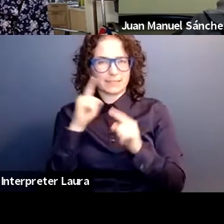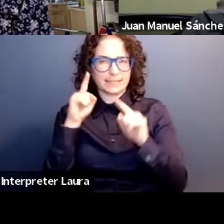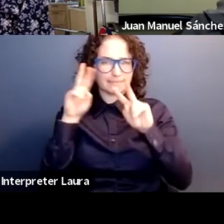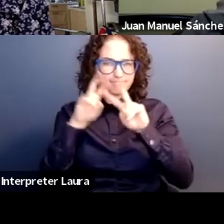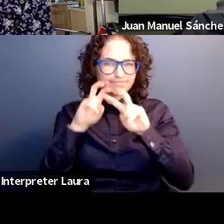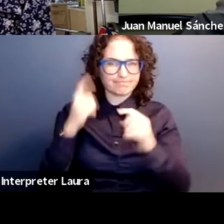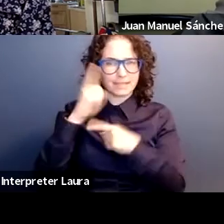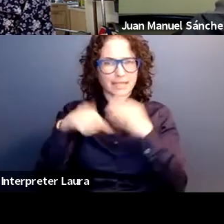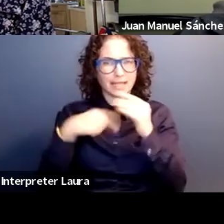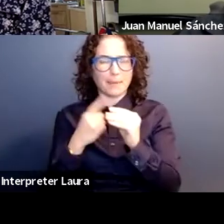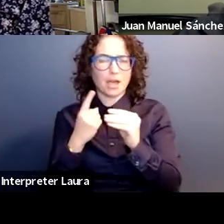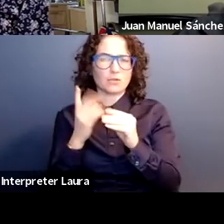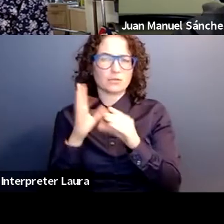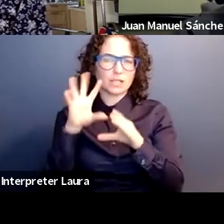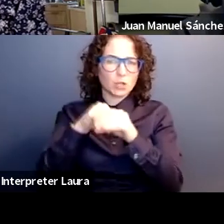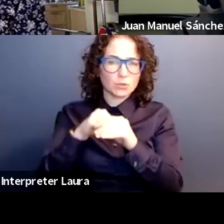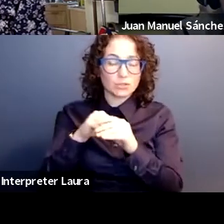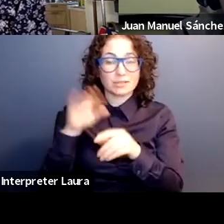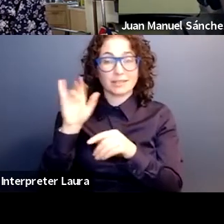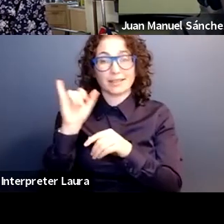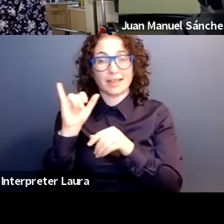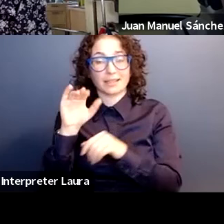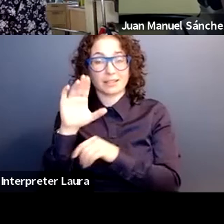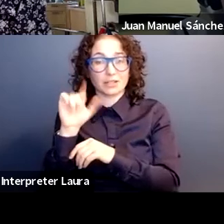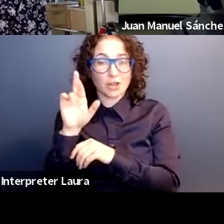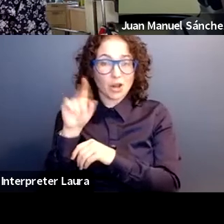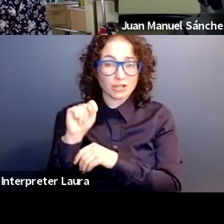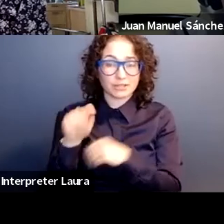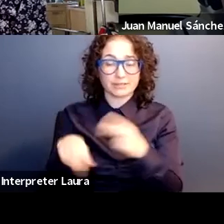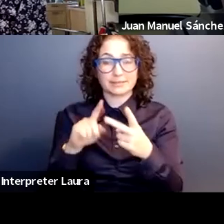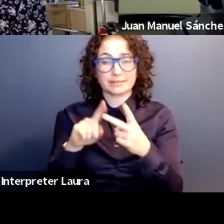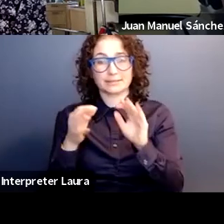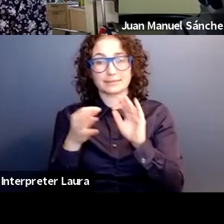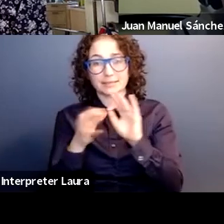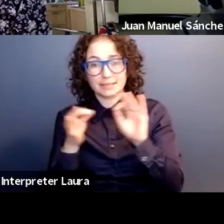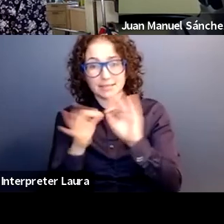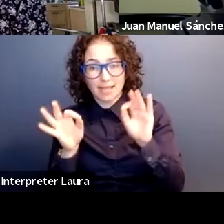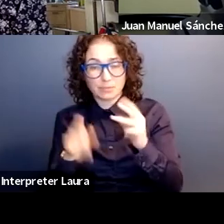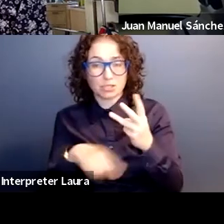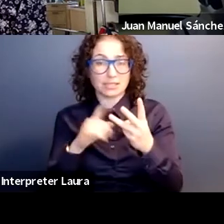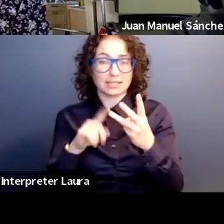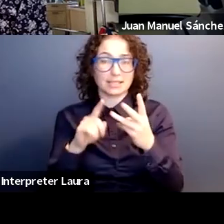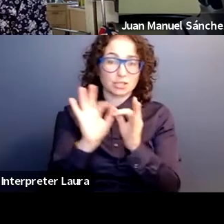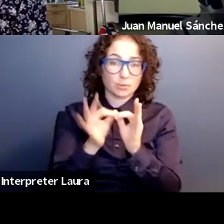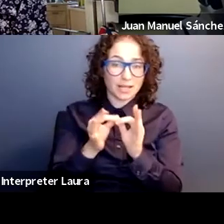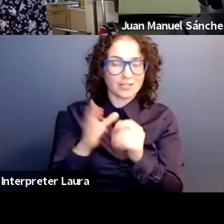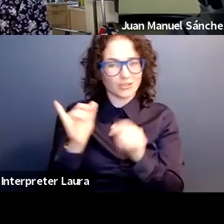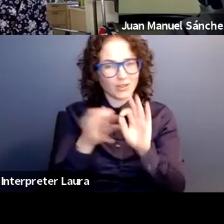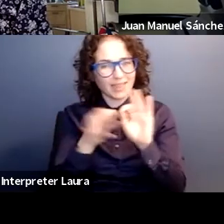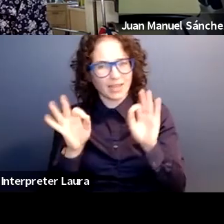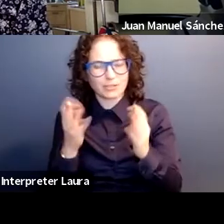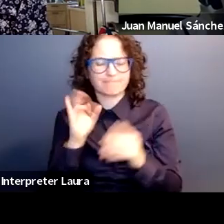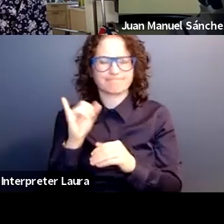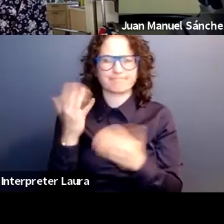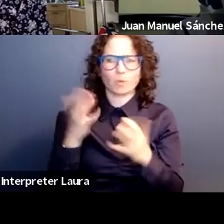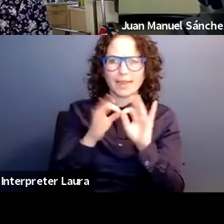accommodations, such as CART and sign language interpretation, captioning, but also in the language we use, as we've been talking about. What language are we using?